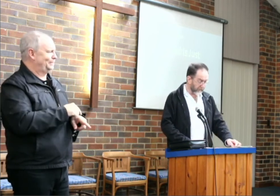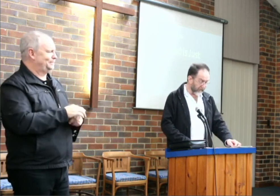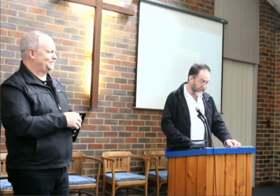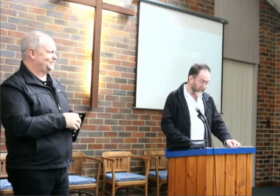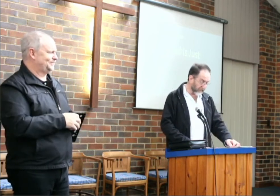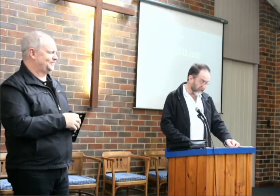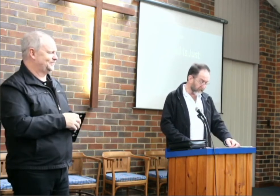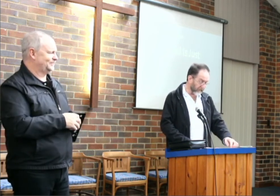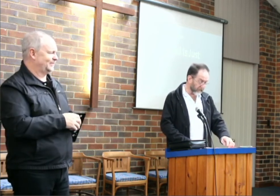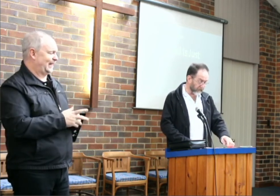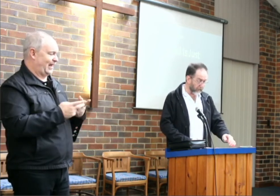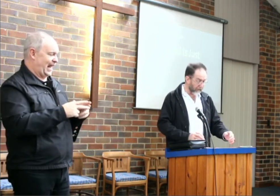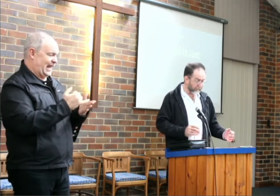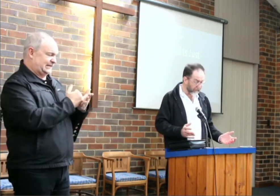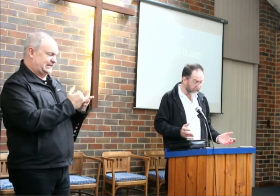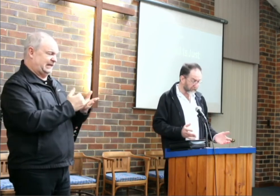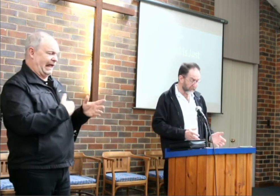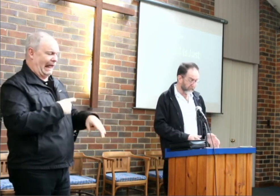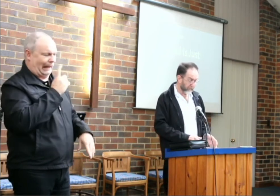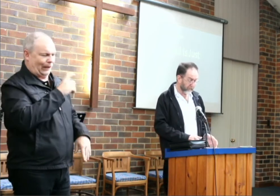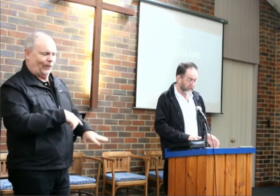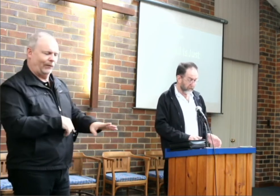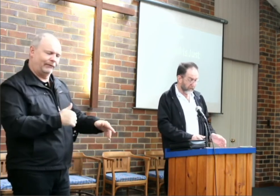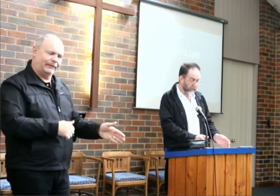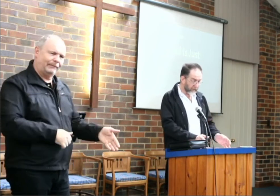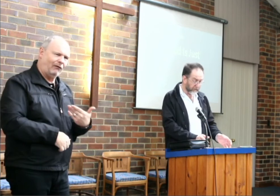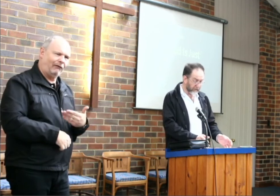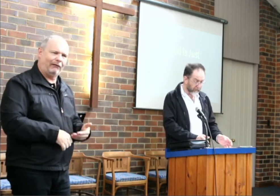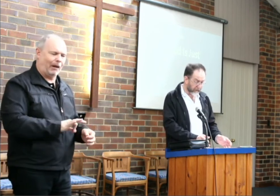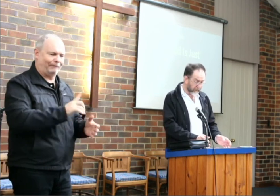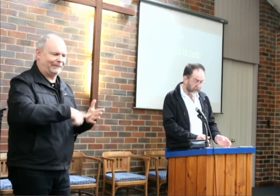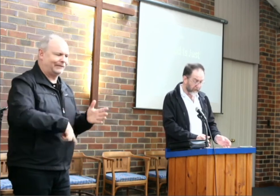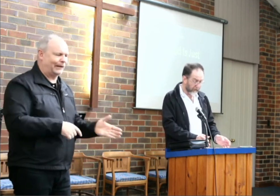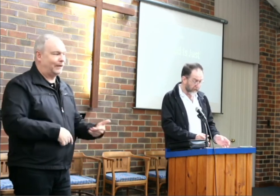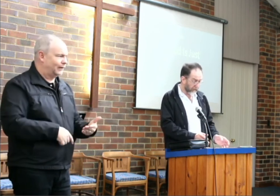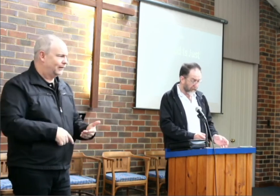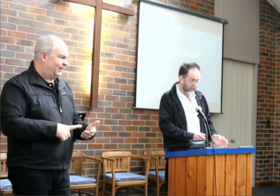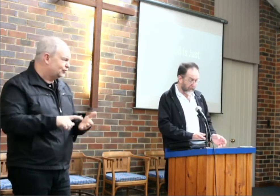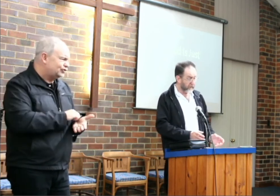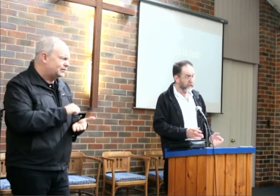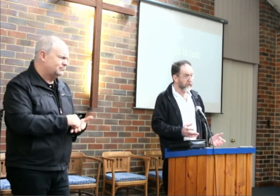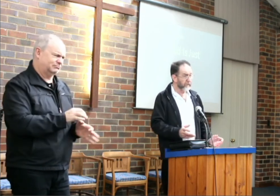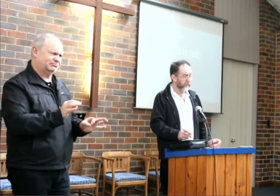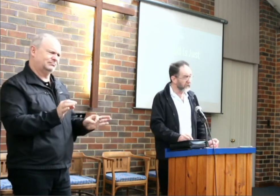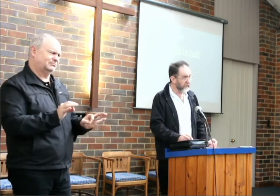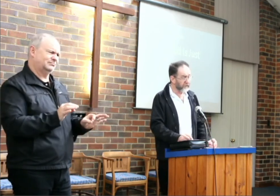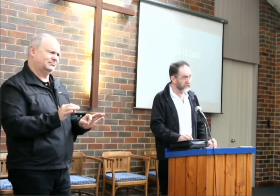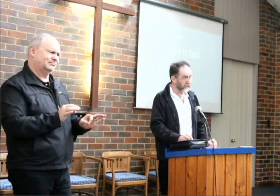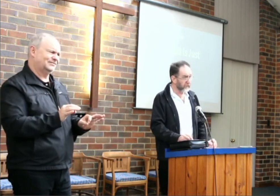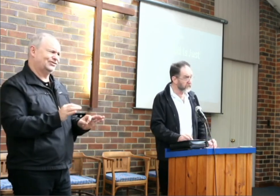If he lets the sins go unpunished, the ones you've committed, then